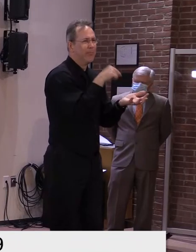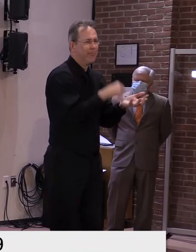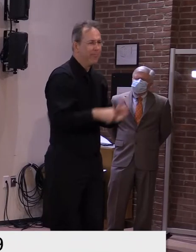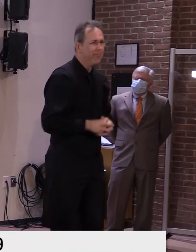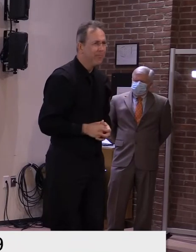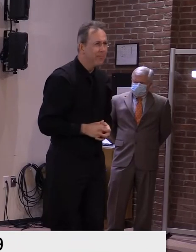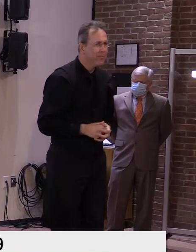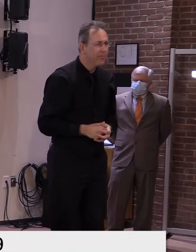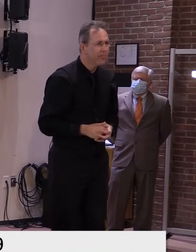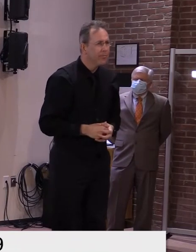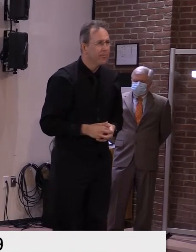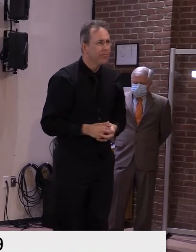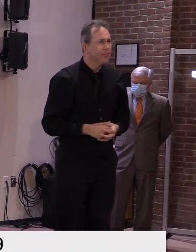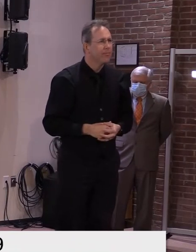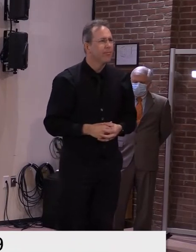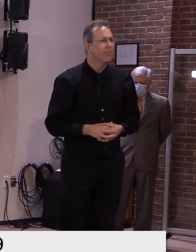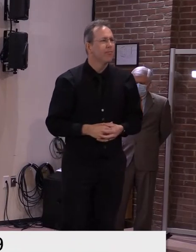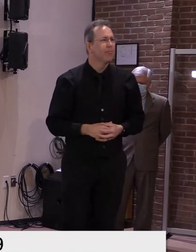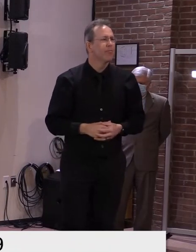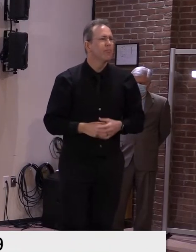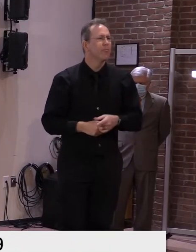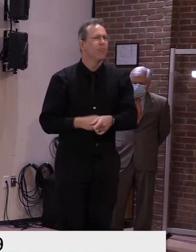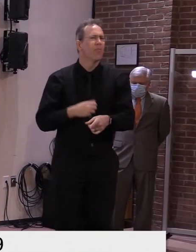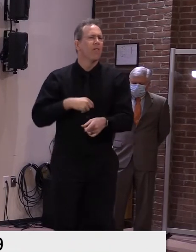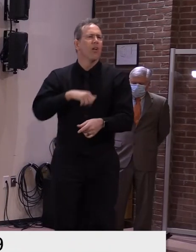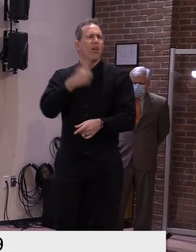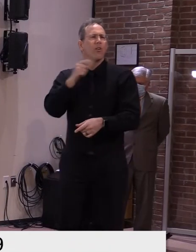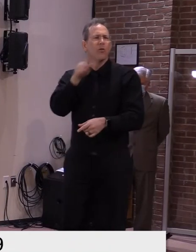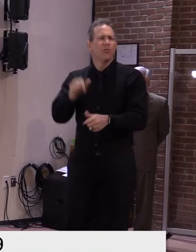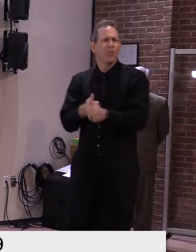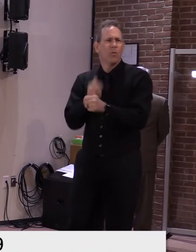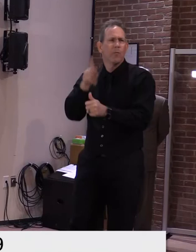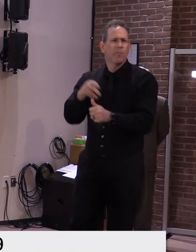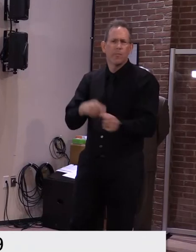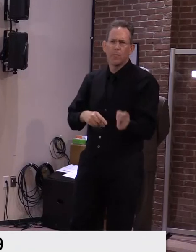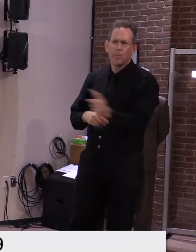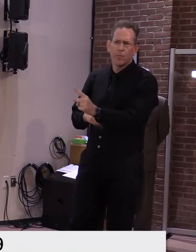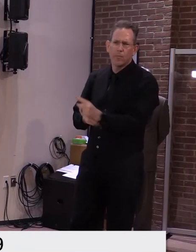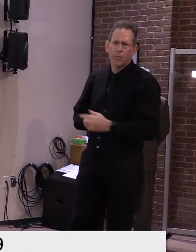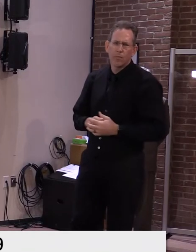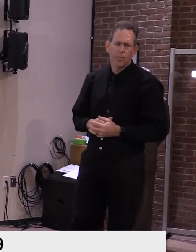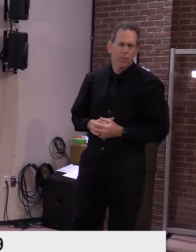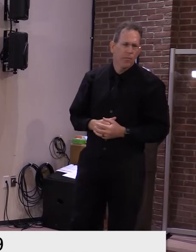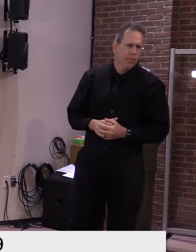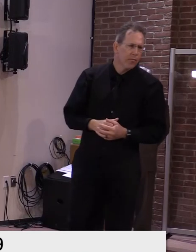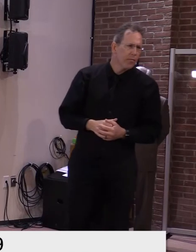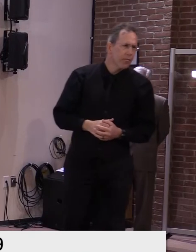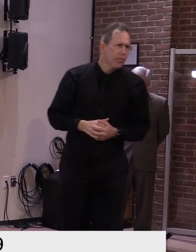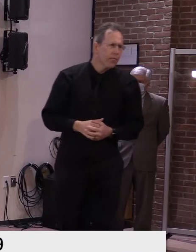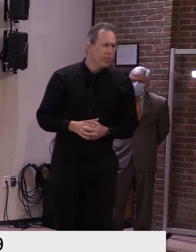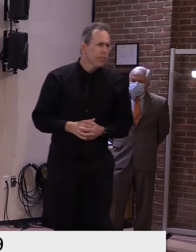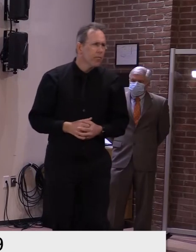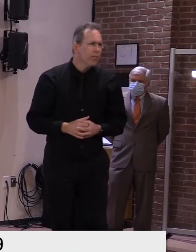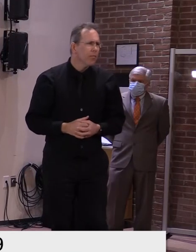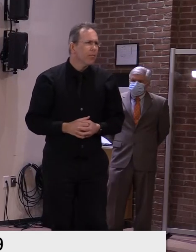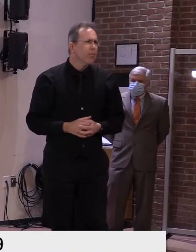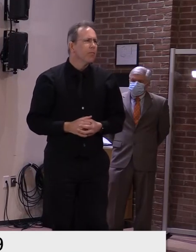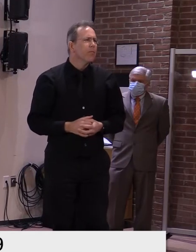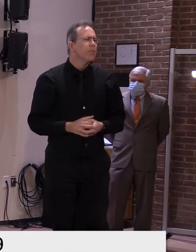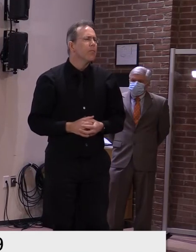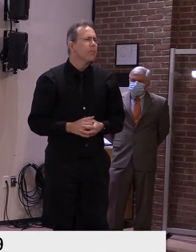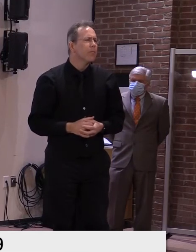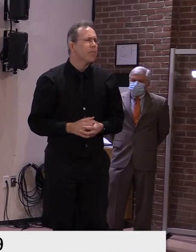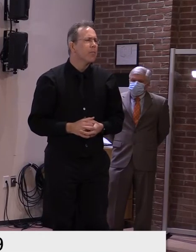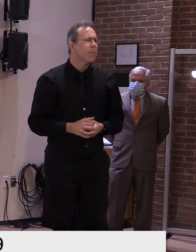And then my next question is a quick data one. What do you think is the reason for the slightly lower percentage of seniors 75 and older who are vaccinated compared